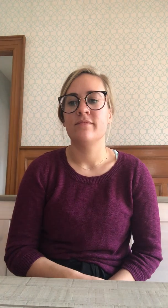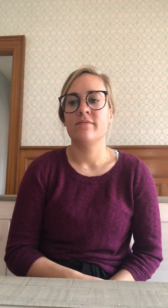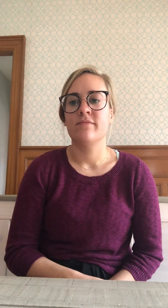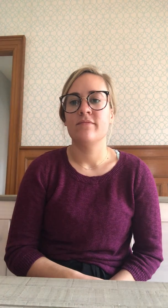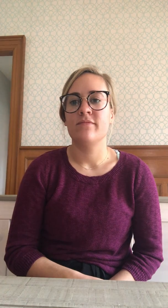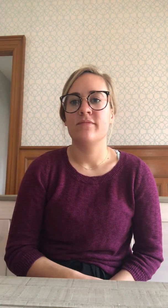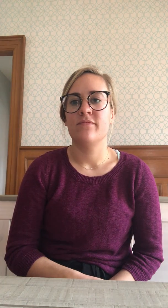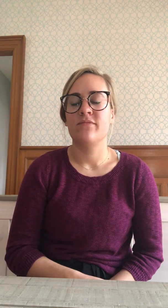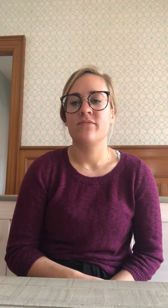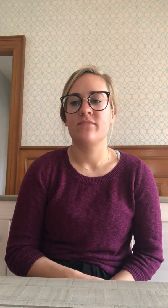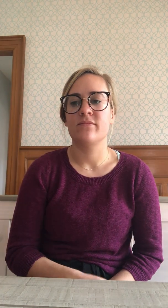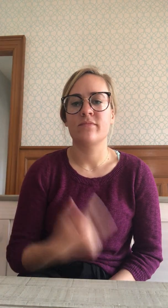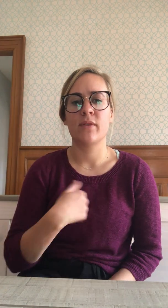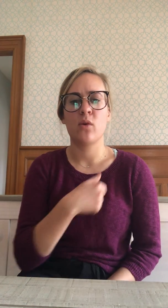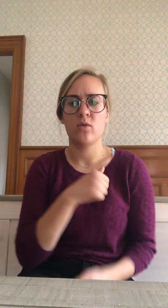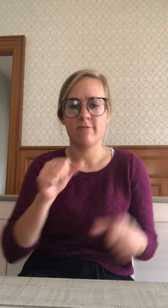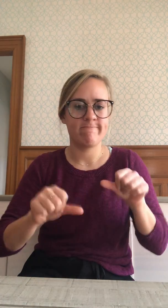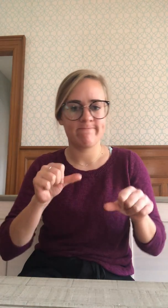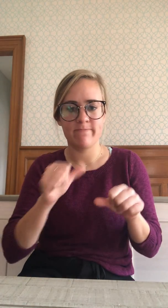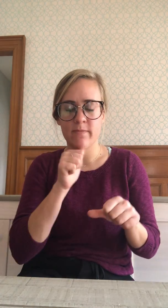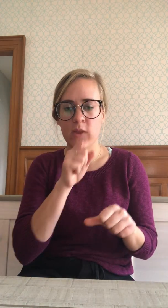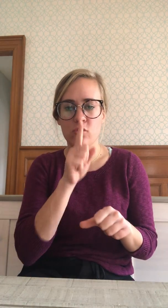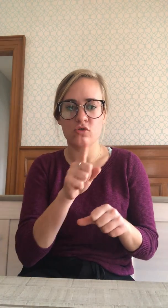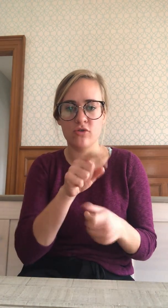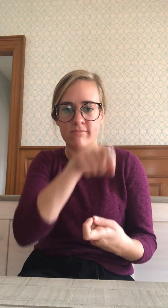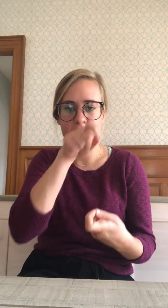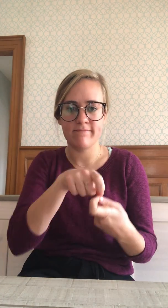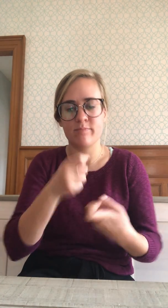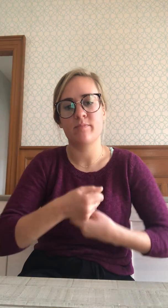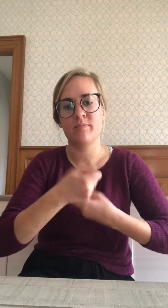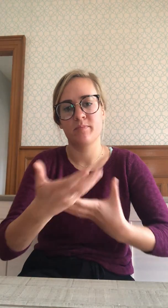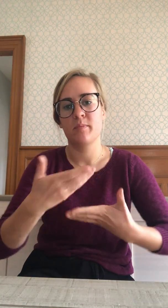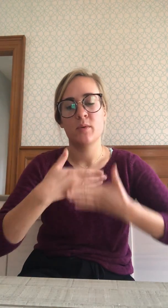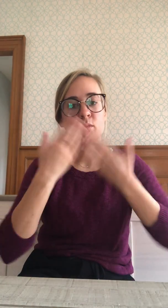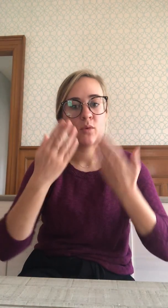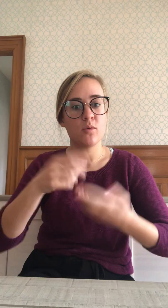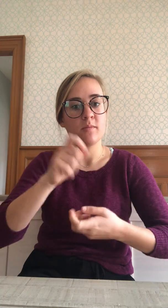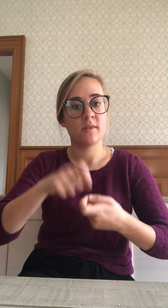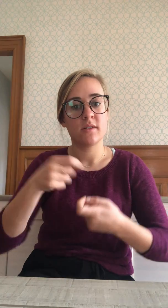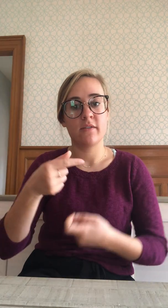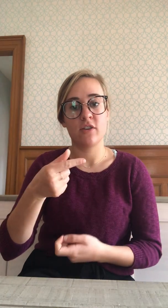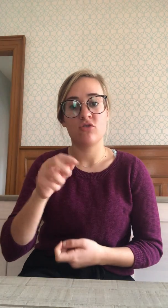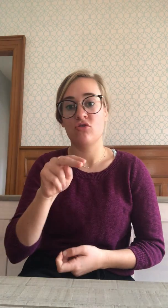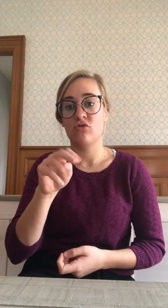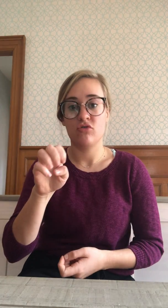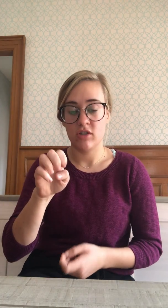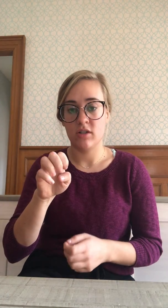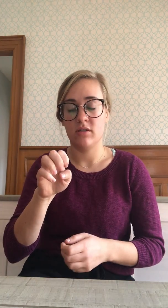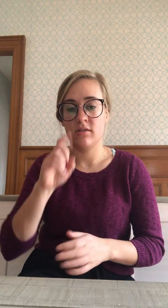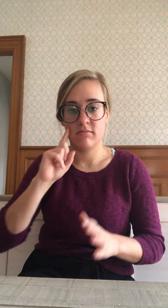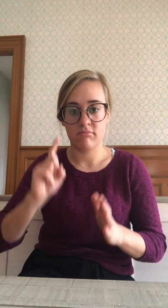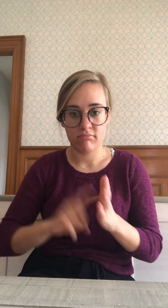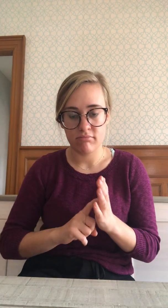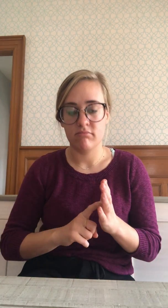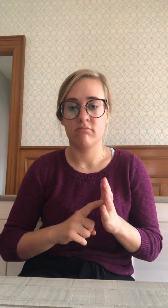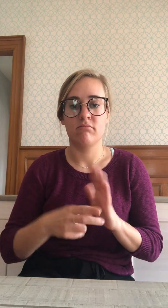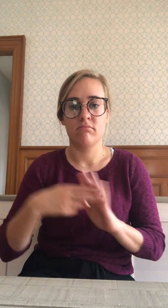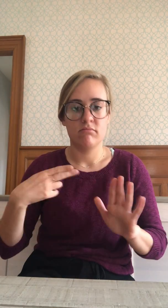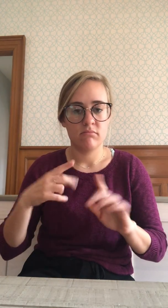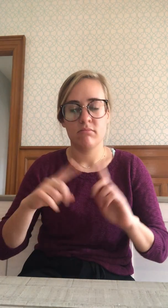We're unsure of the exact cause. No specific gene has been identified, but it's thought to usually arise from a spontaneous